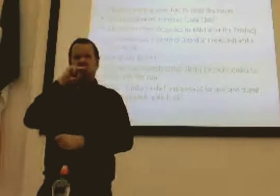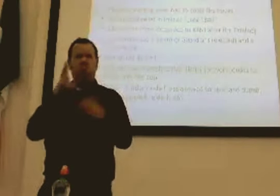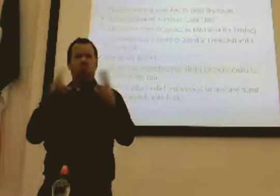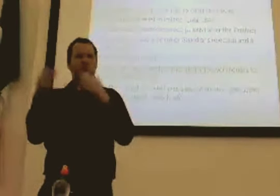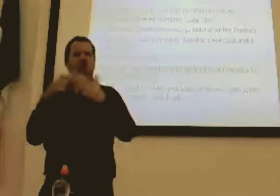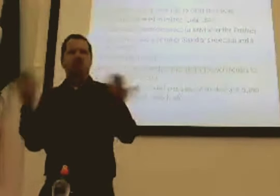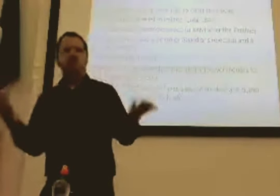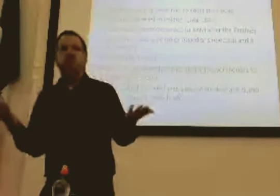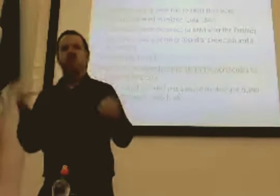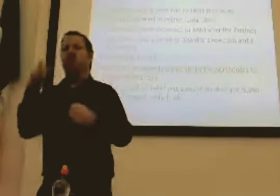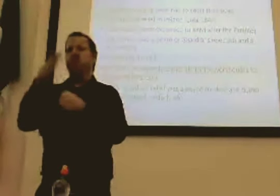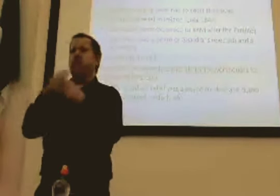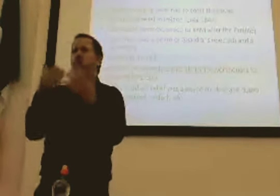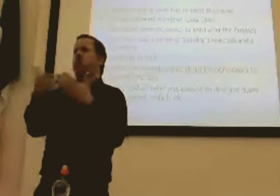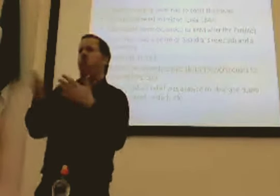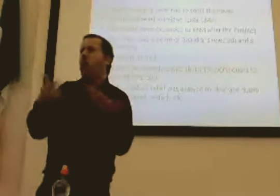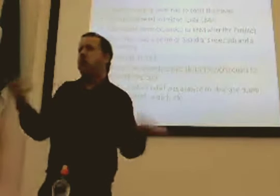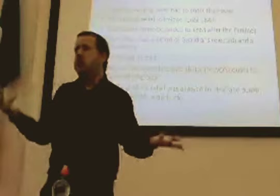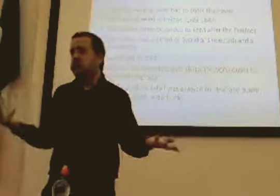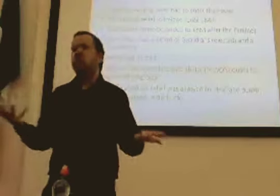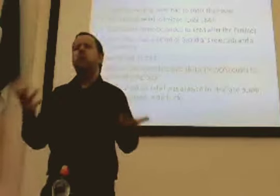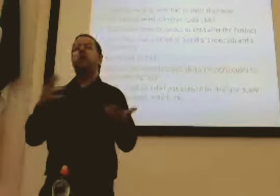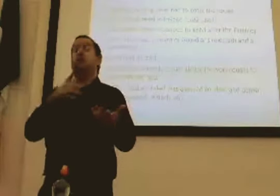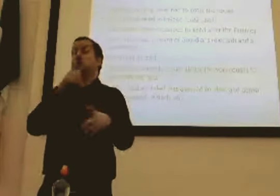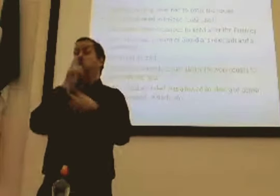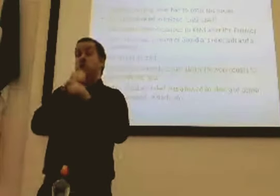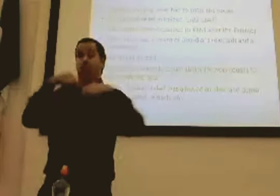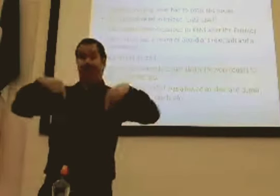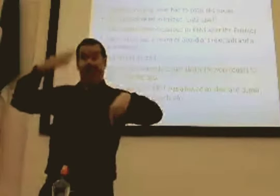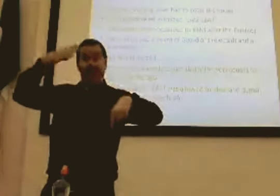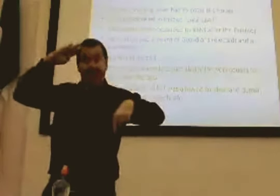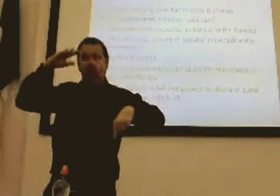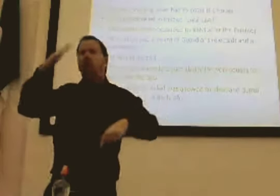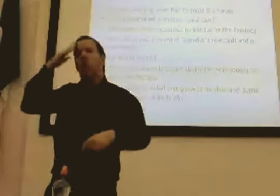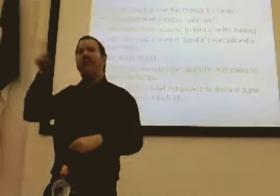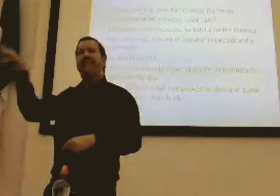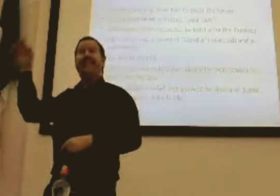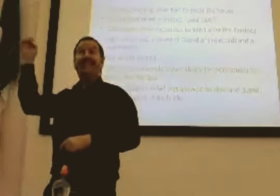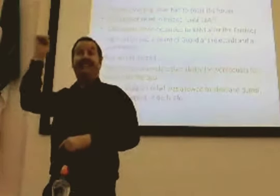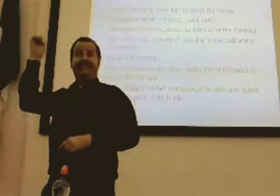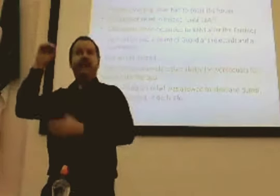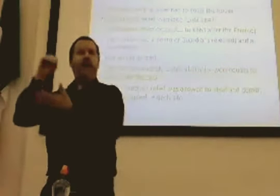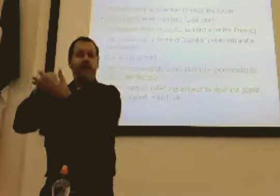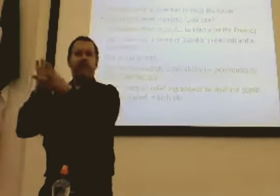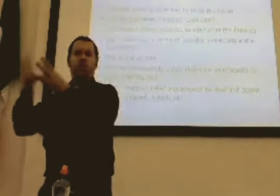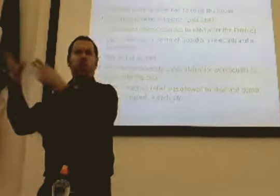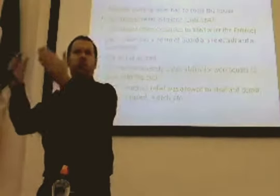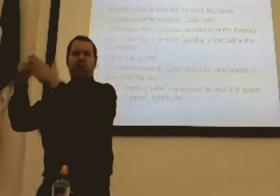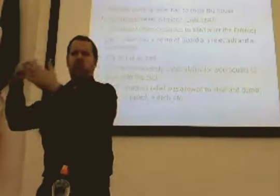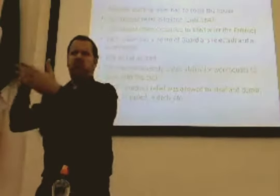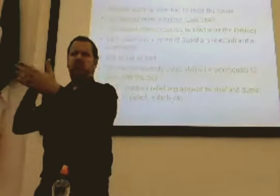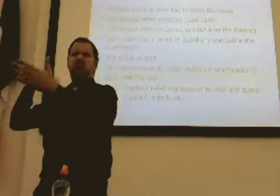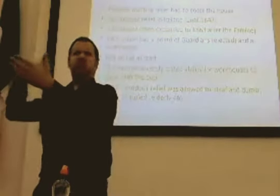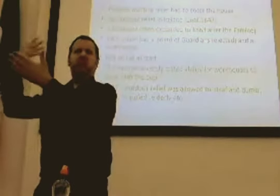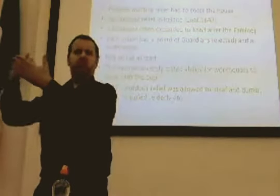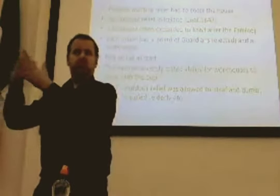So possibly you're actually wondering what a workhouse is in the first instance. In Ireland, it